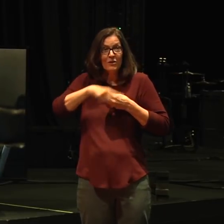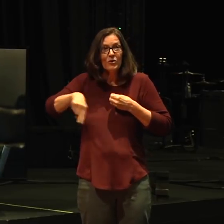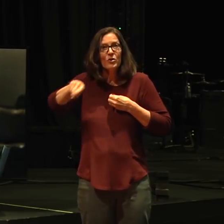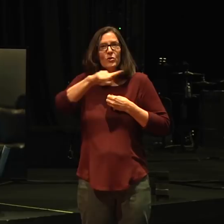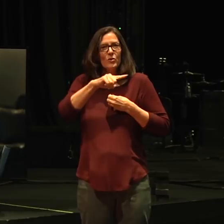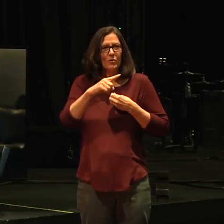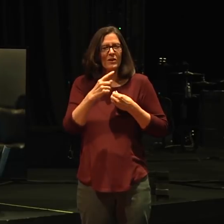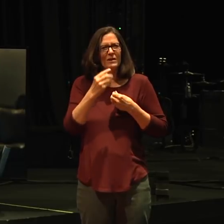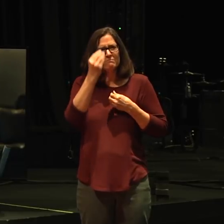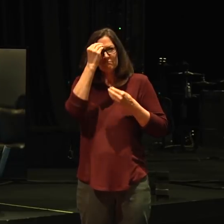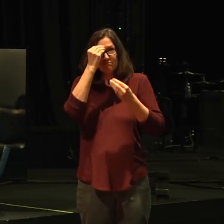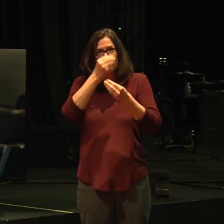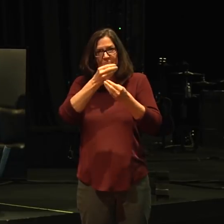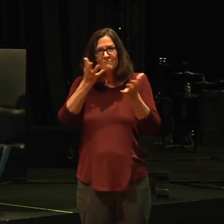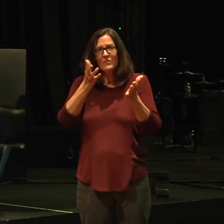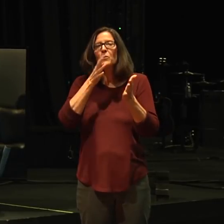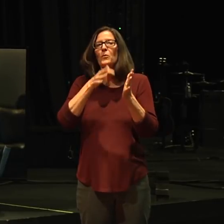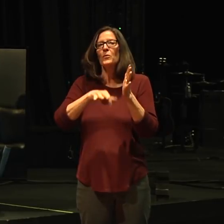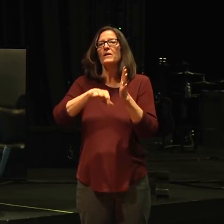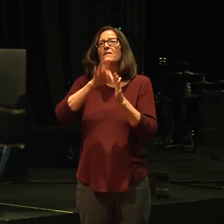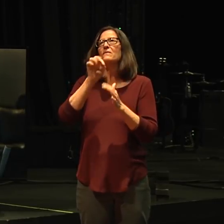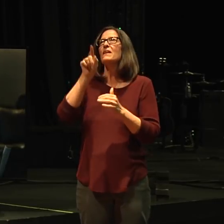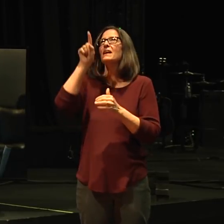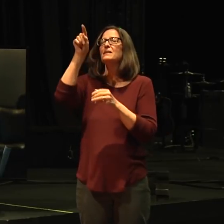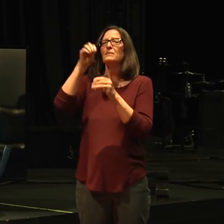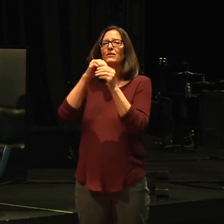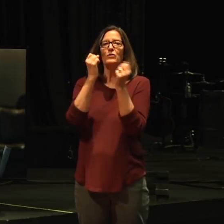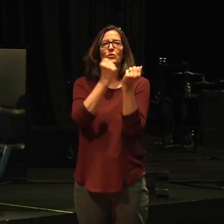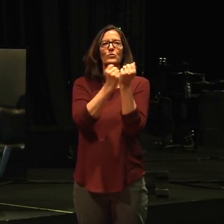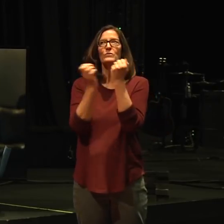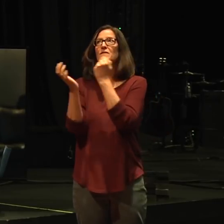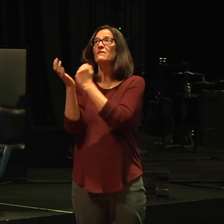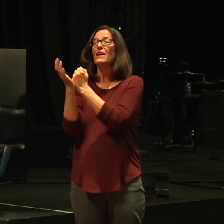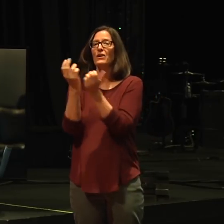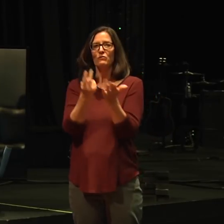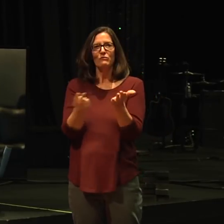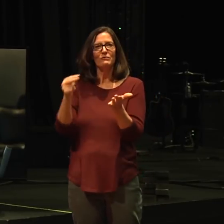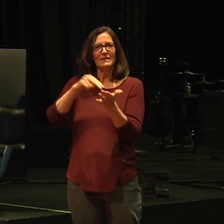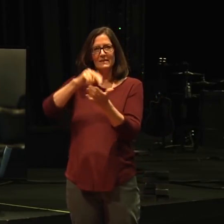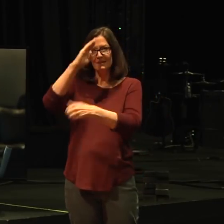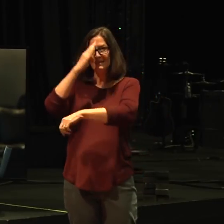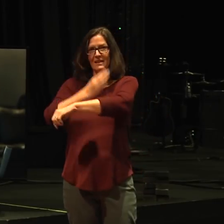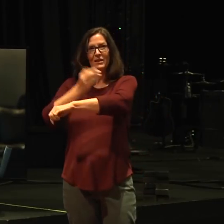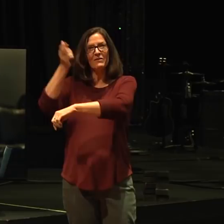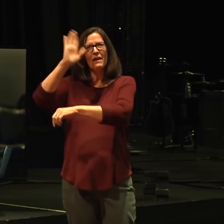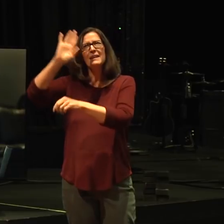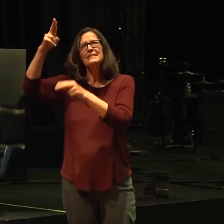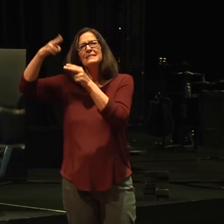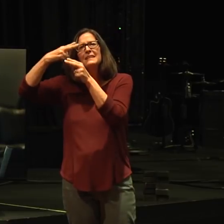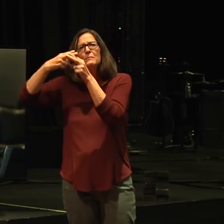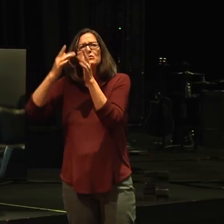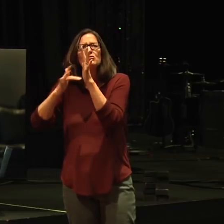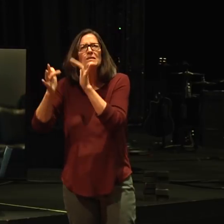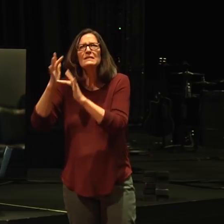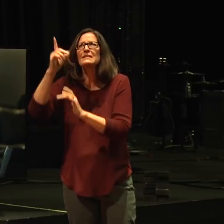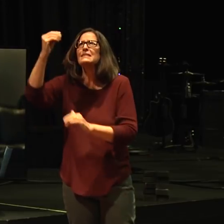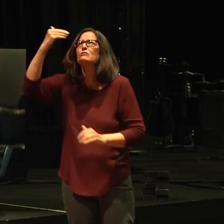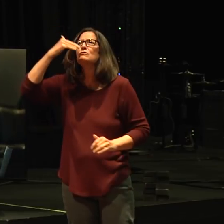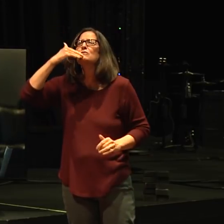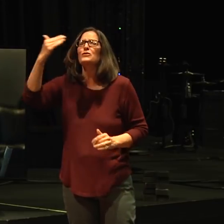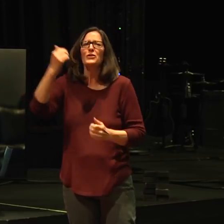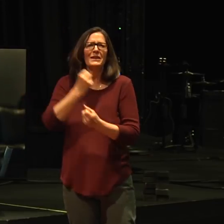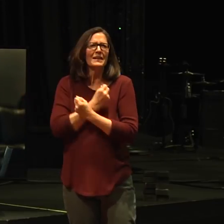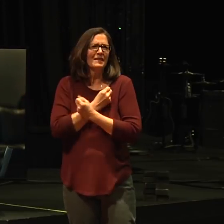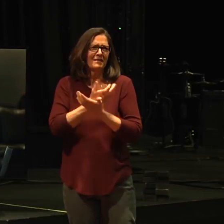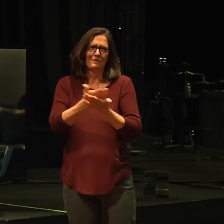will find him in the crucified and risen Son of God. His name is Jesus. He's good. And he loves you. He wants good for you, which is